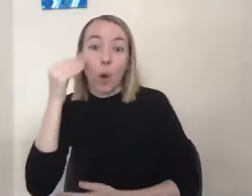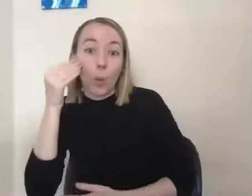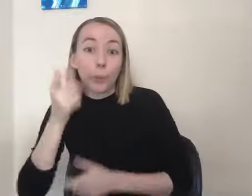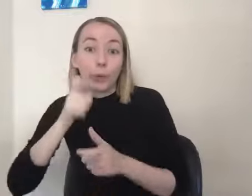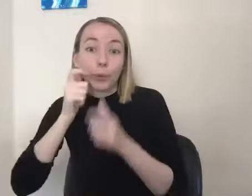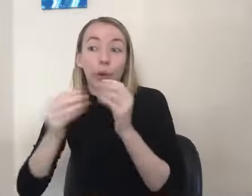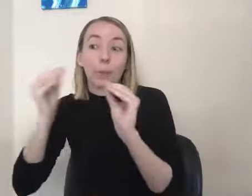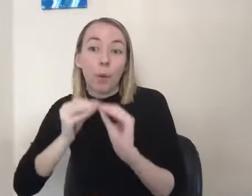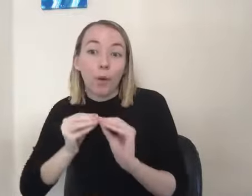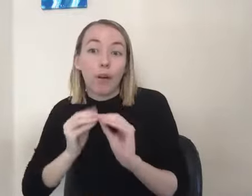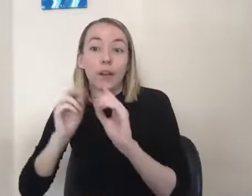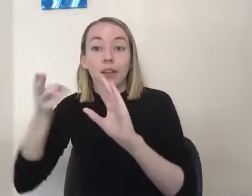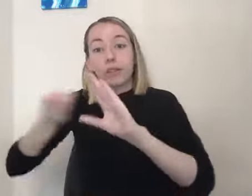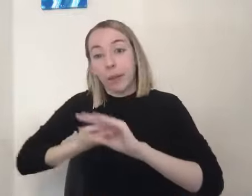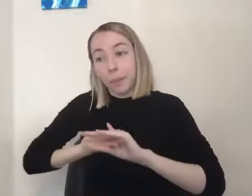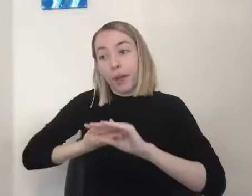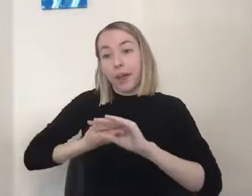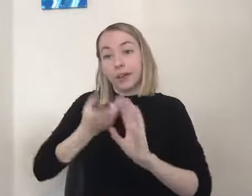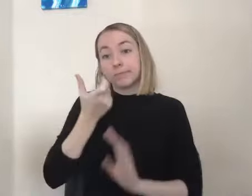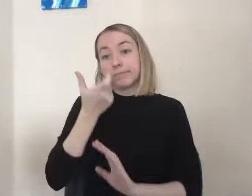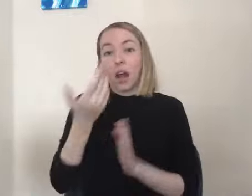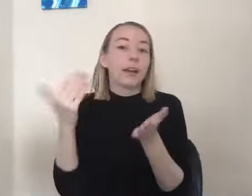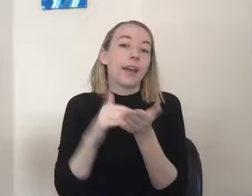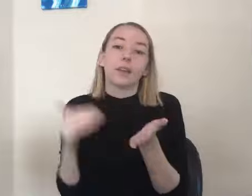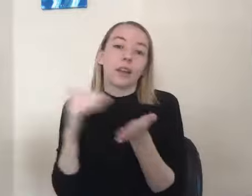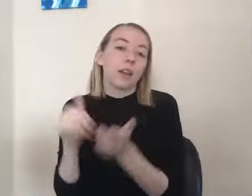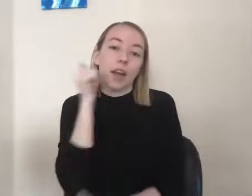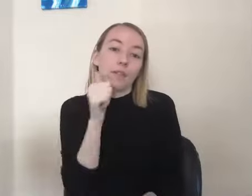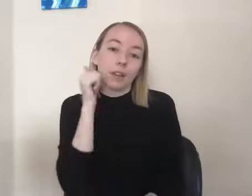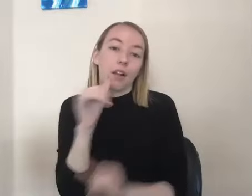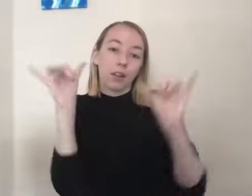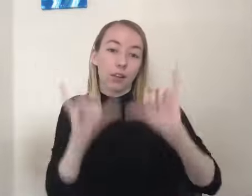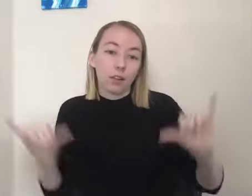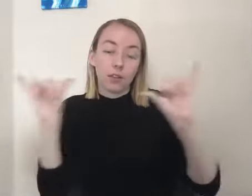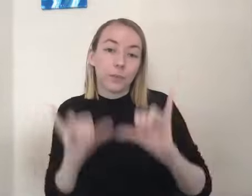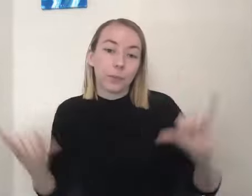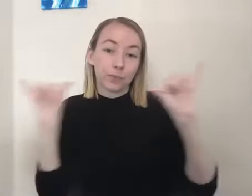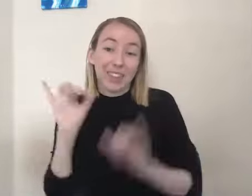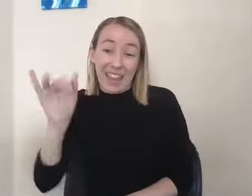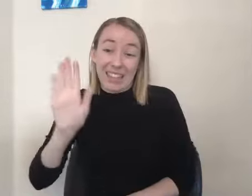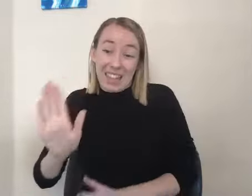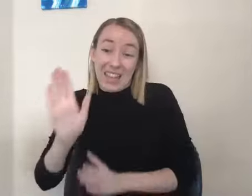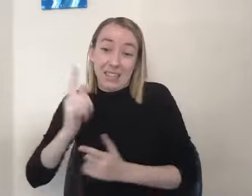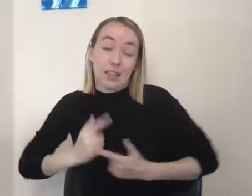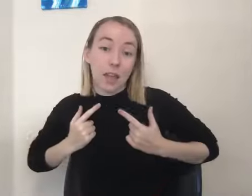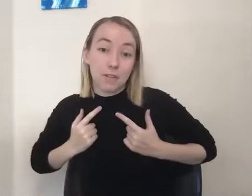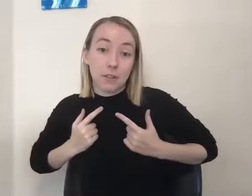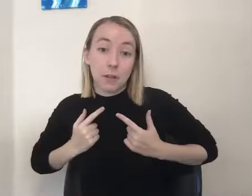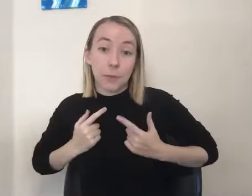he was getting old, so 2 or 3 whiskies, and he was drunk. And he would go home to his wee flat, and he'd lie in his bed, and he'd watch